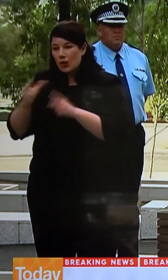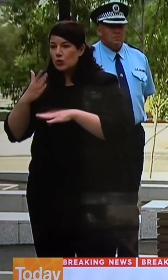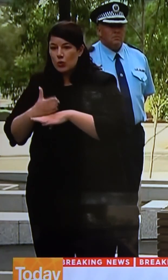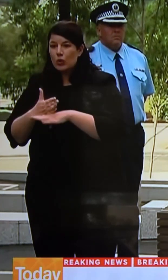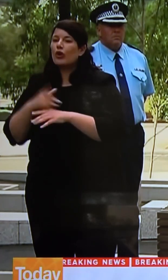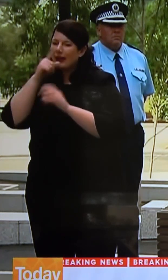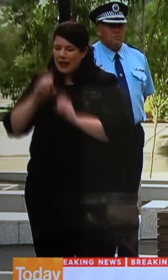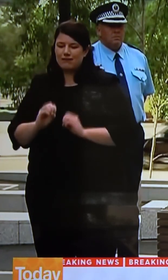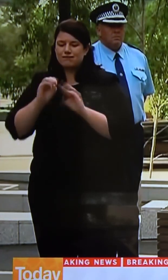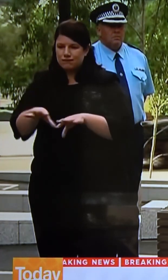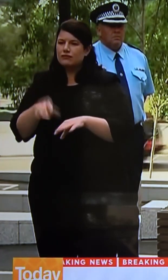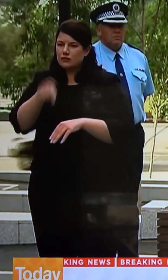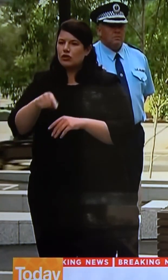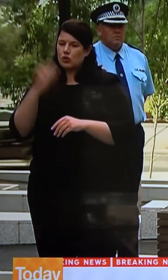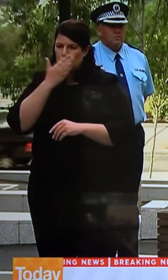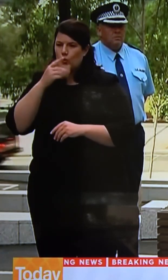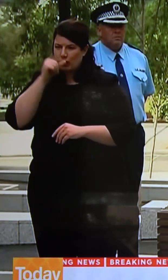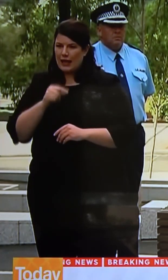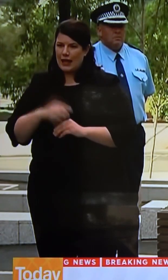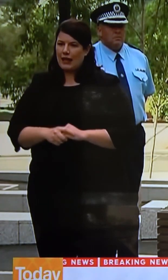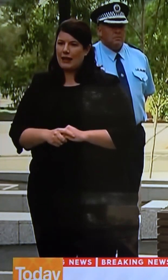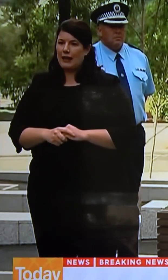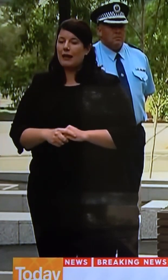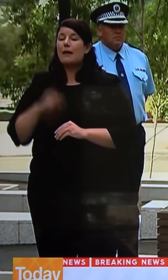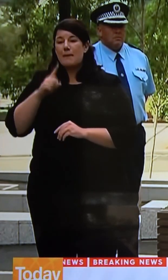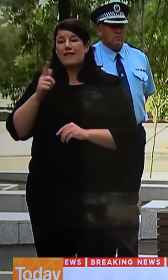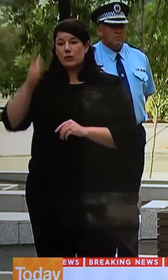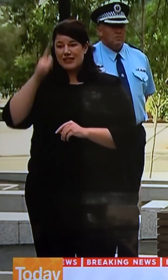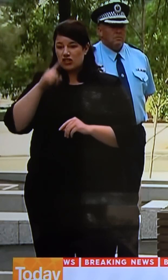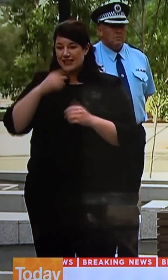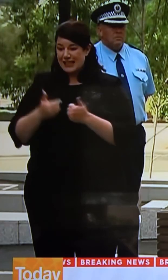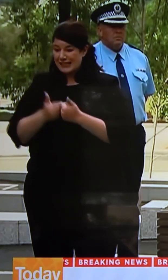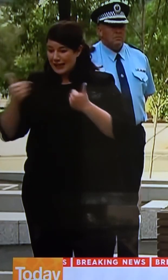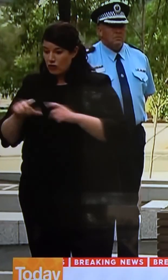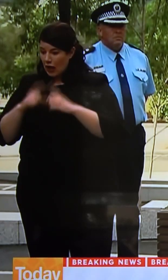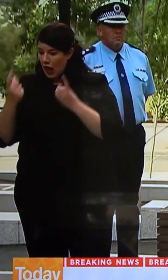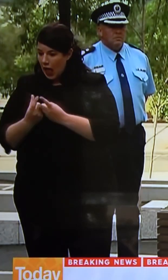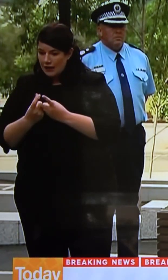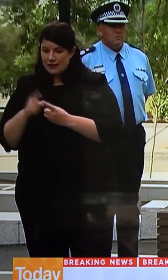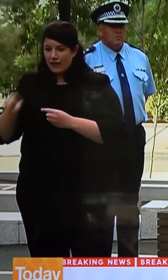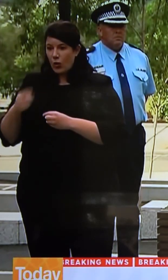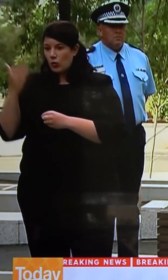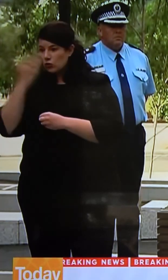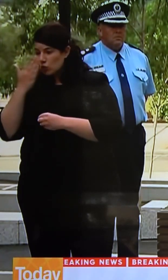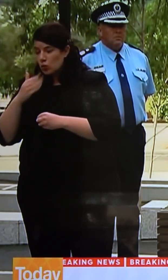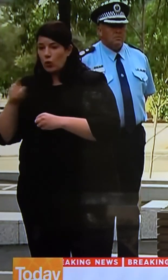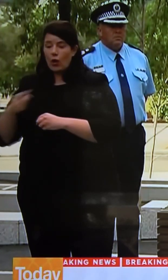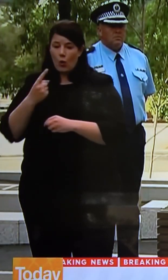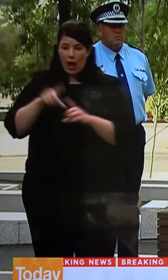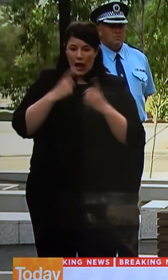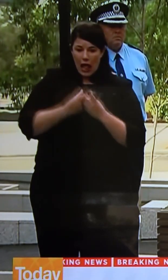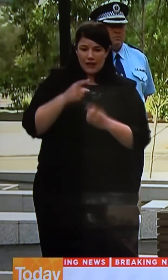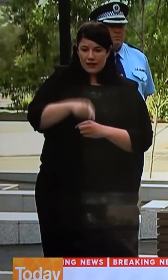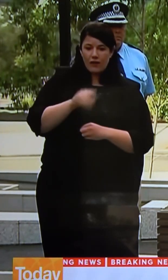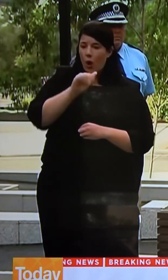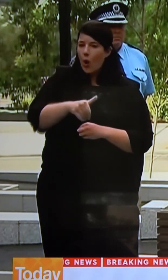that online learning environment. But for teachers, it means one unit of teaching. There won't be a separate class for kids at home. There won't be a separate class for kids that are at